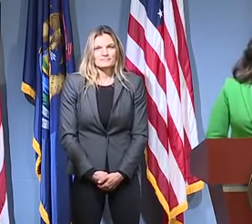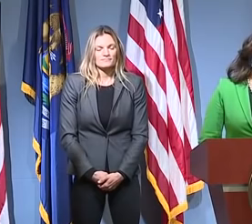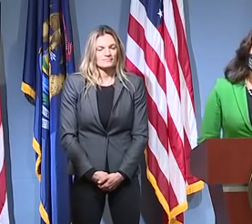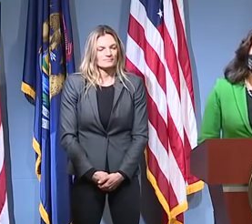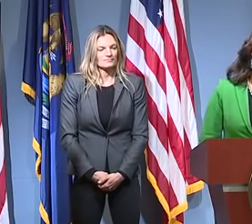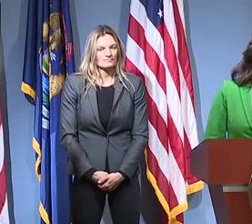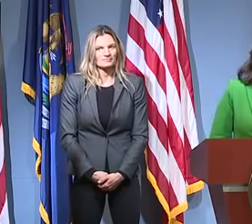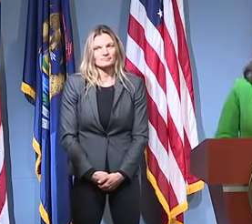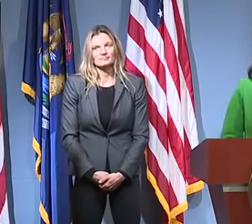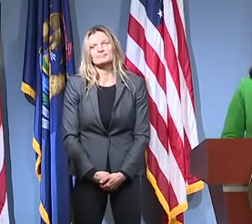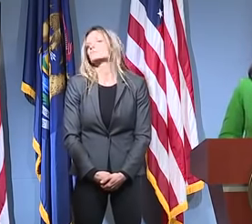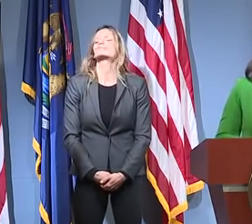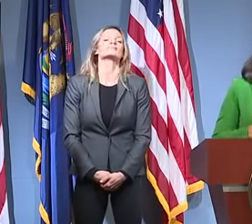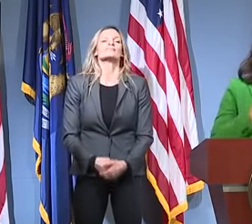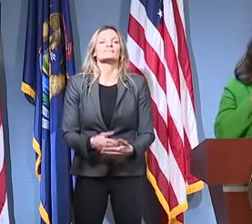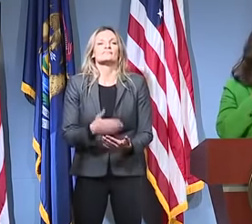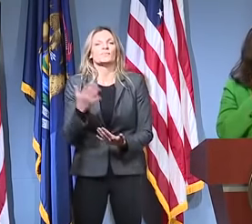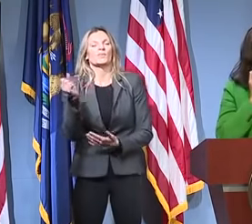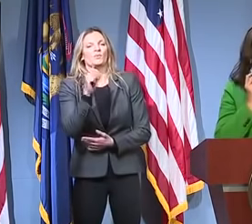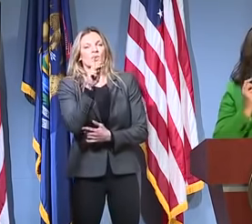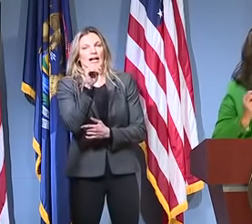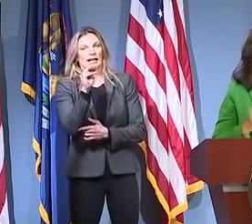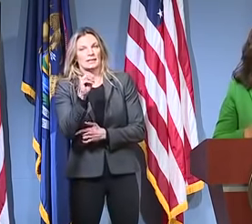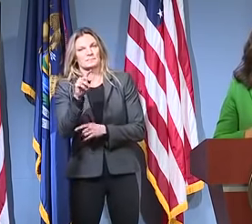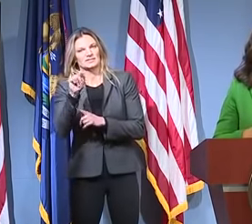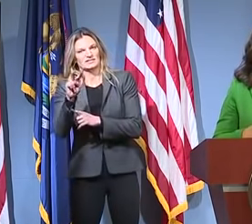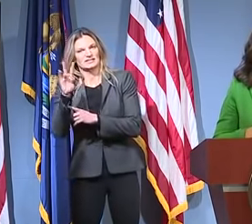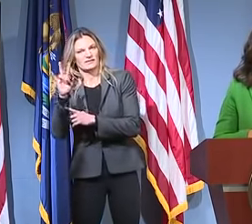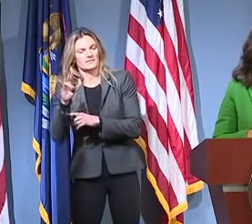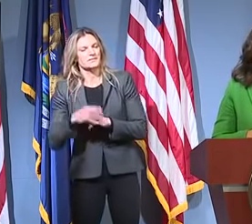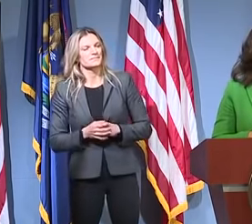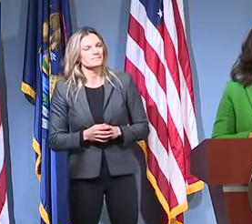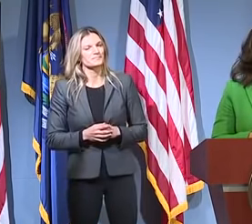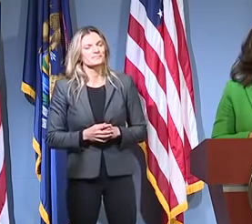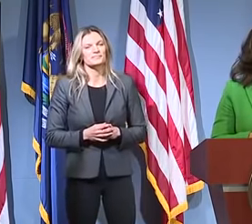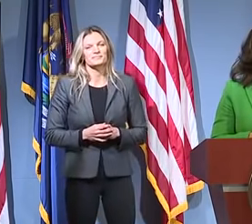The next question comes from Kim Russell with TV7.